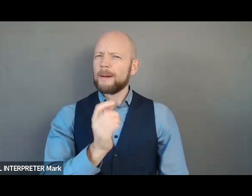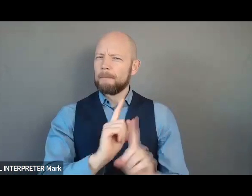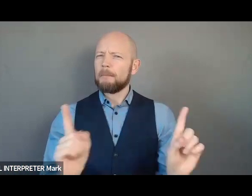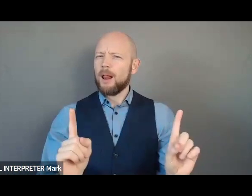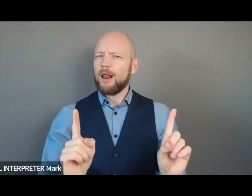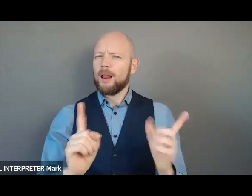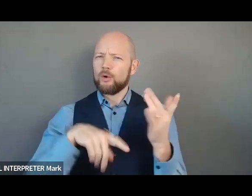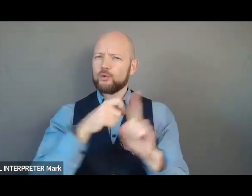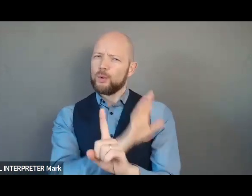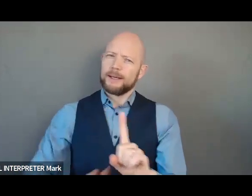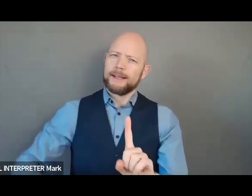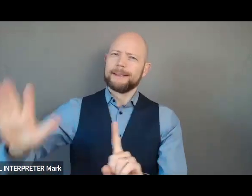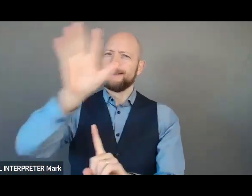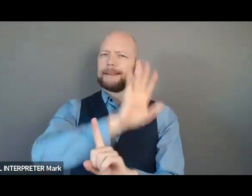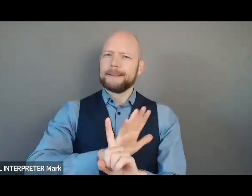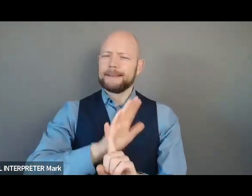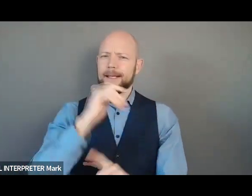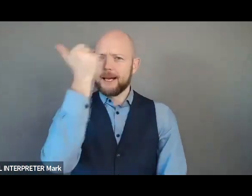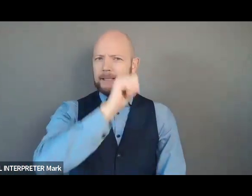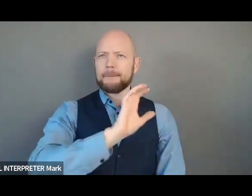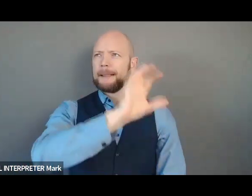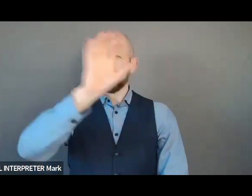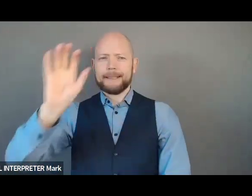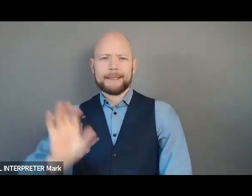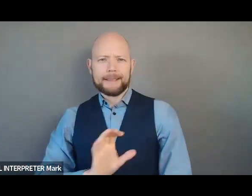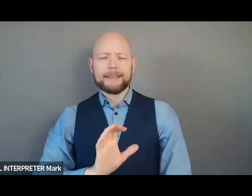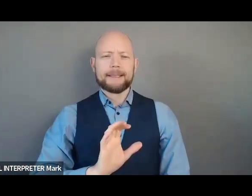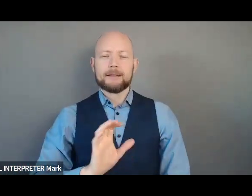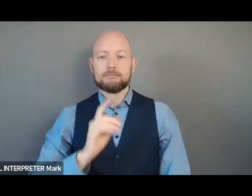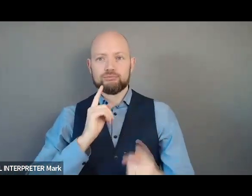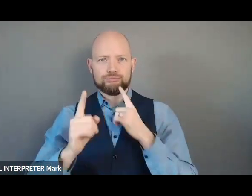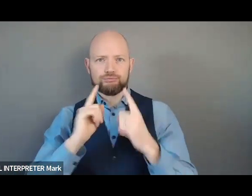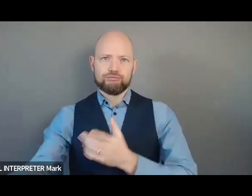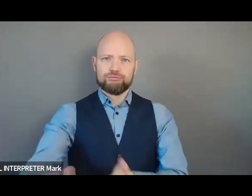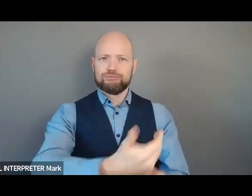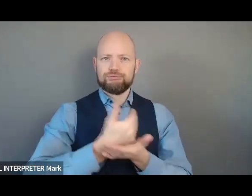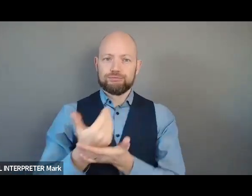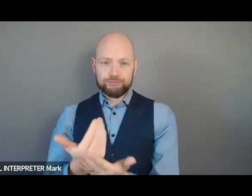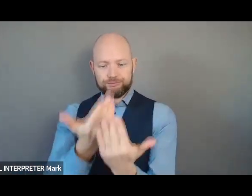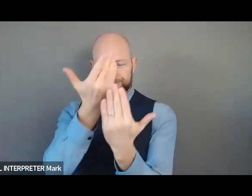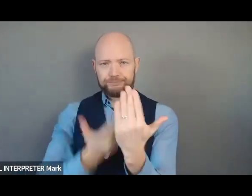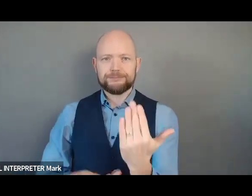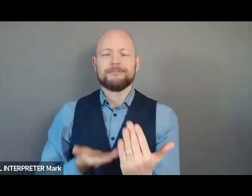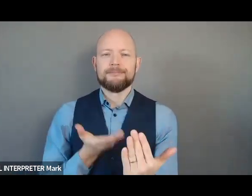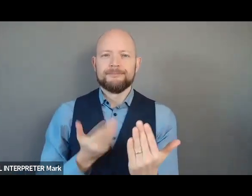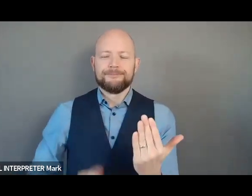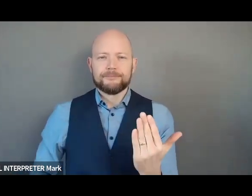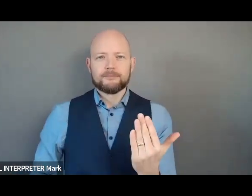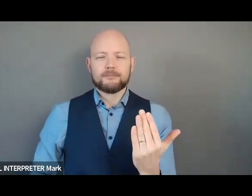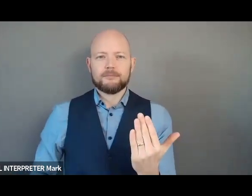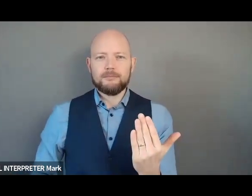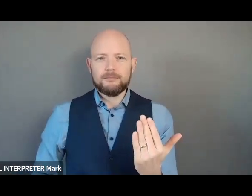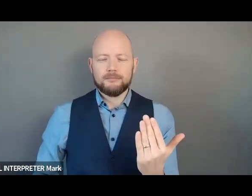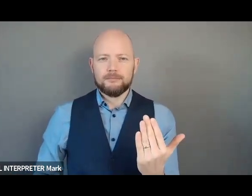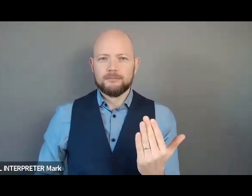the UK, academic institutions, people in academic institutions all around the UK. And then